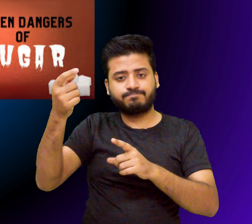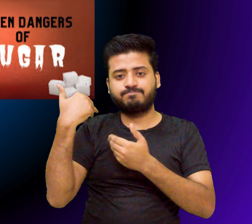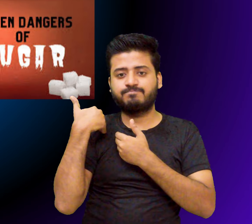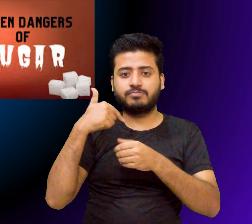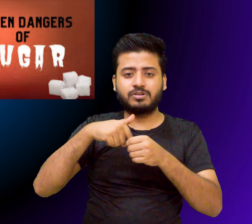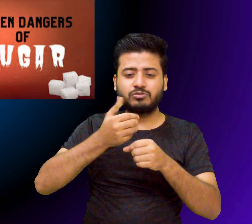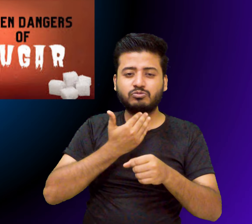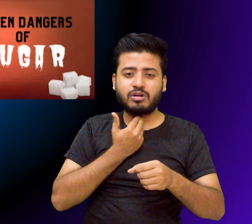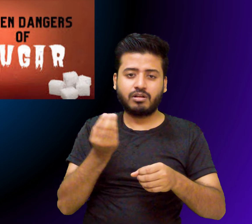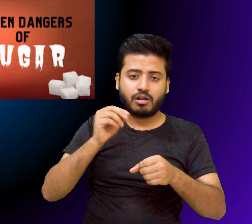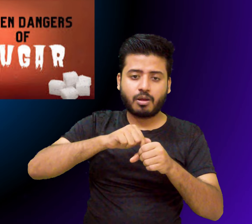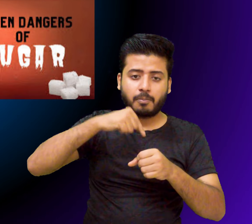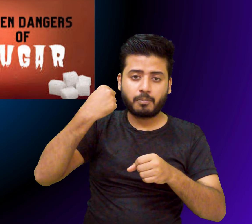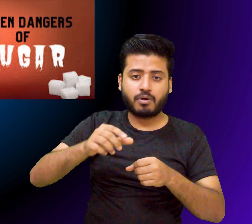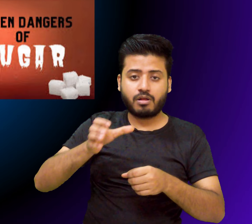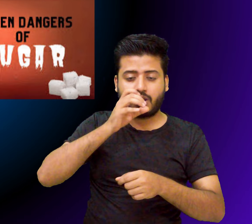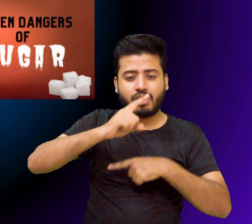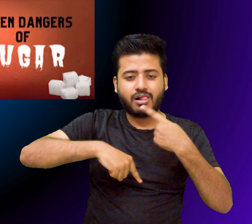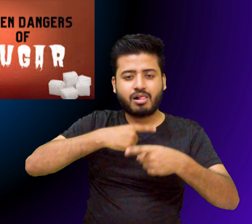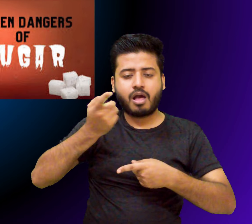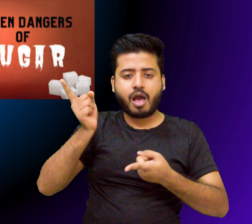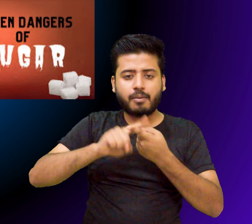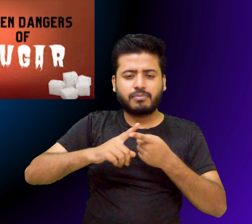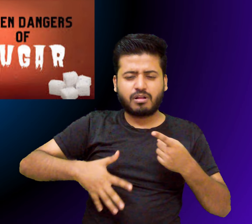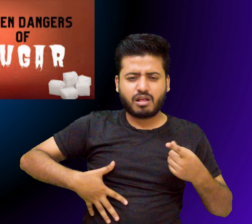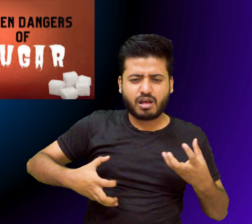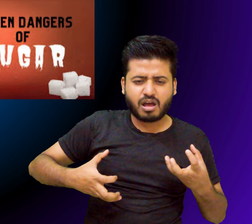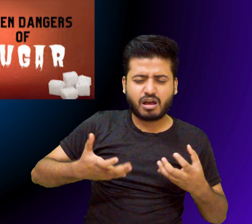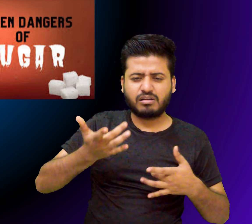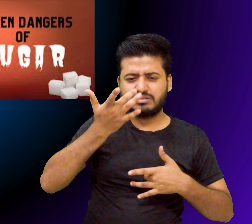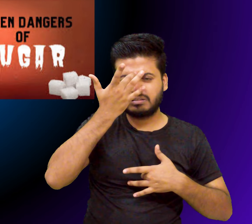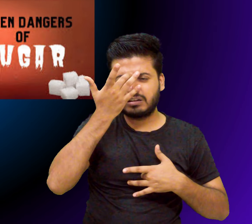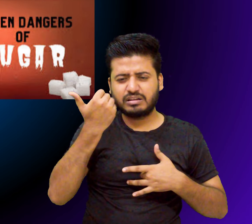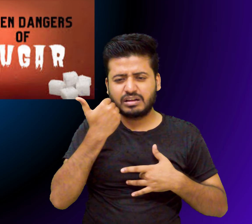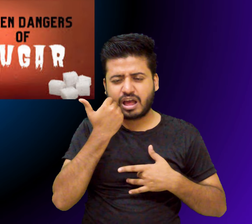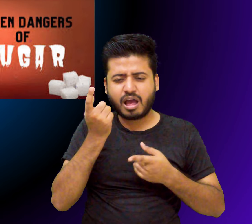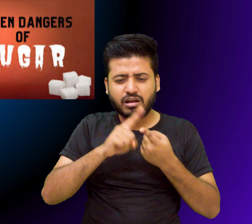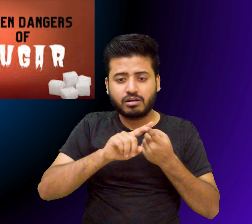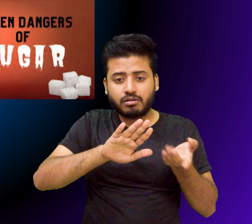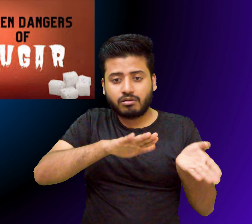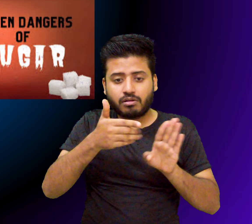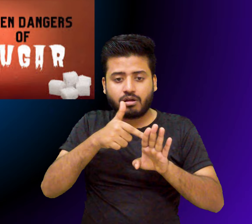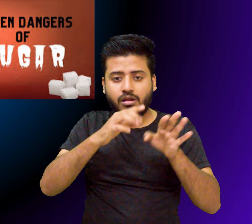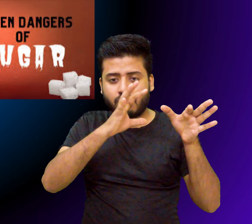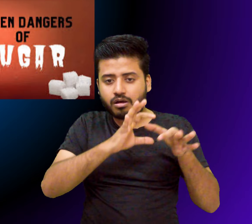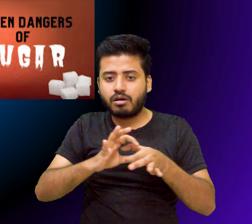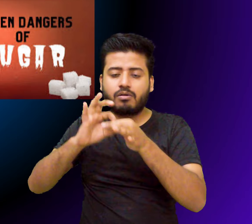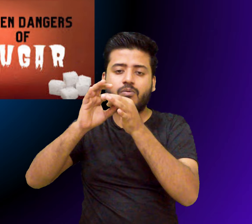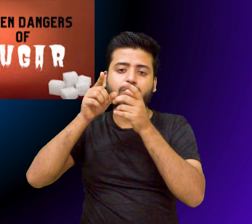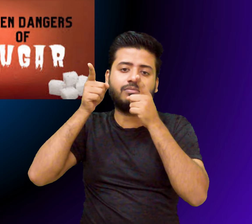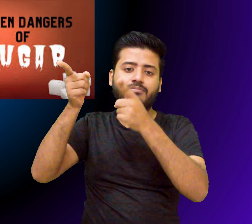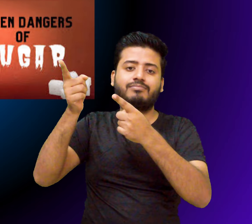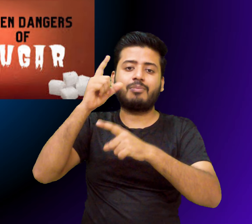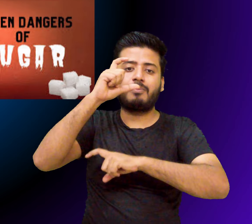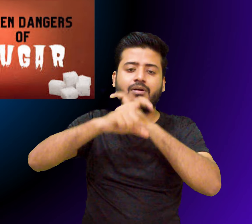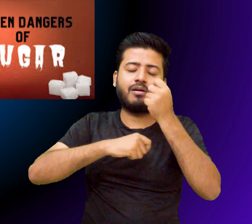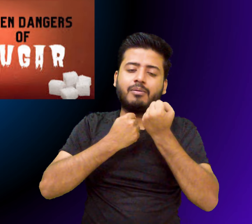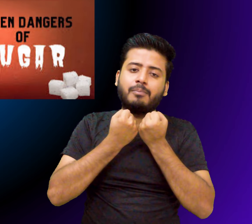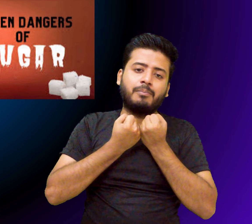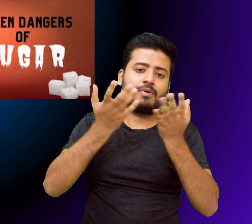children. Studies have shown a link between artificial food dyes and increased hyperactivity in sensitive children, though not all children are